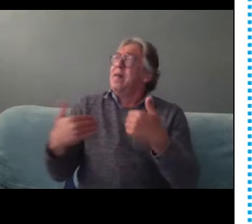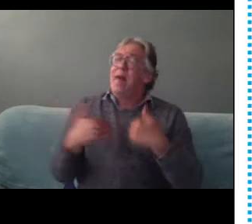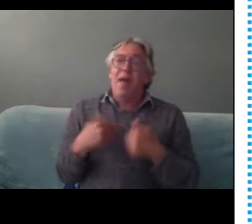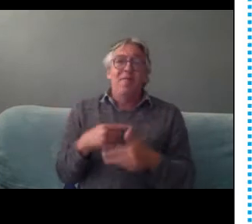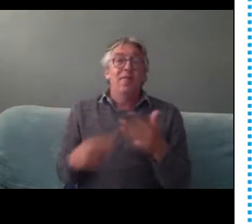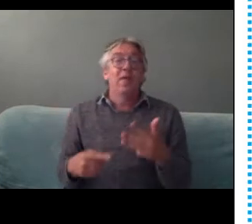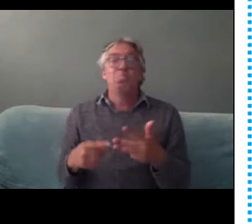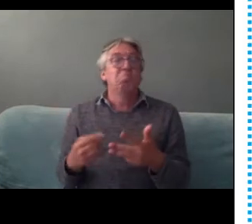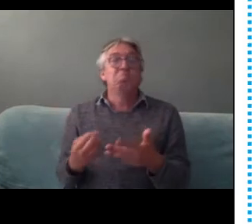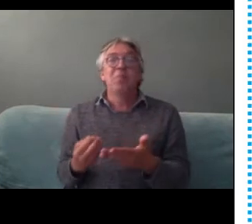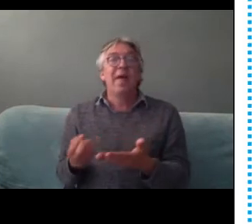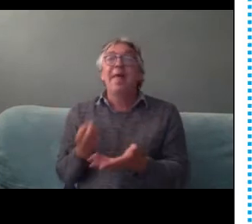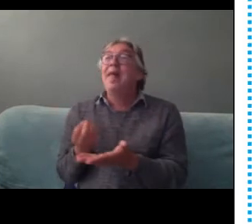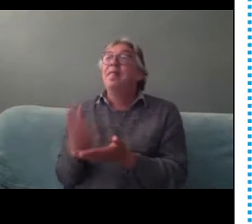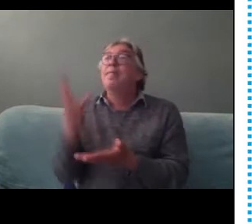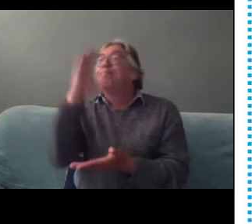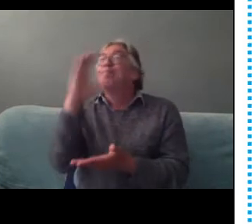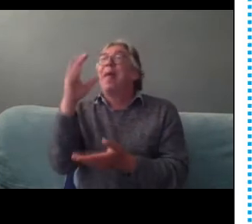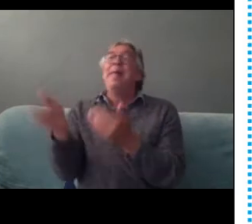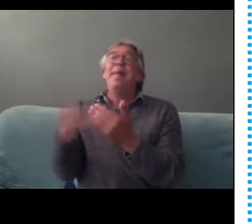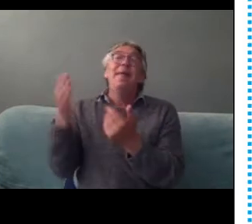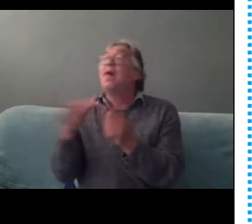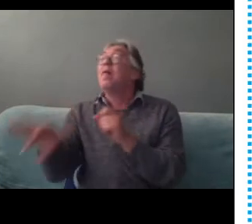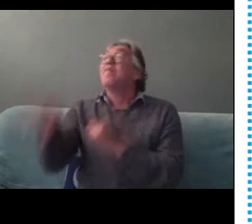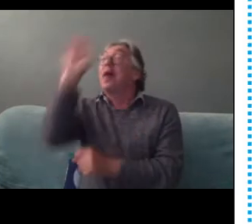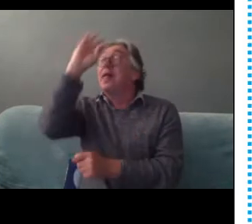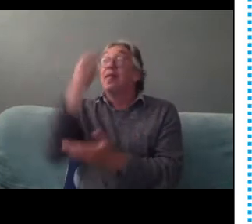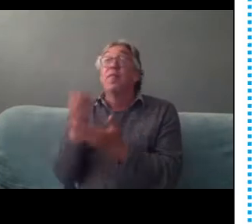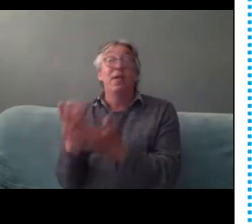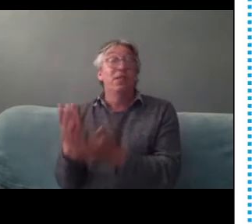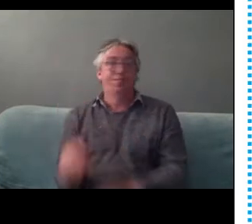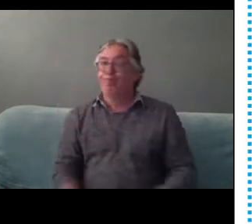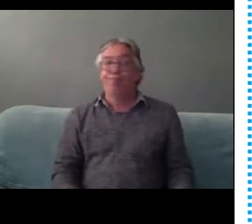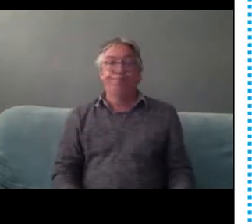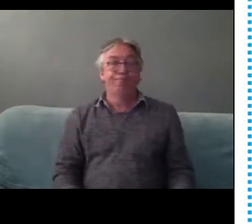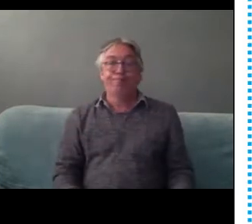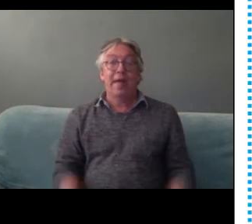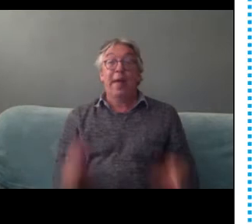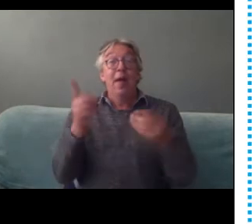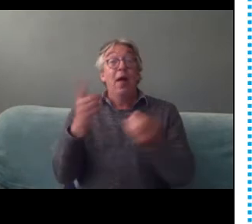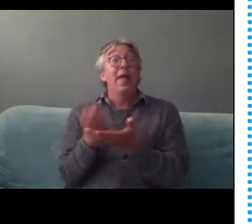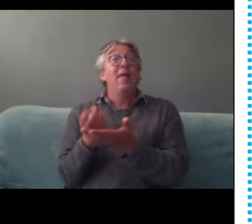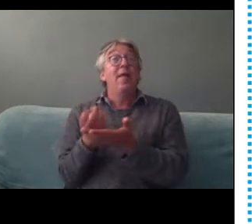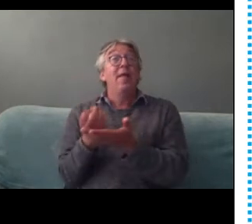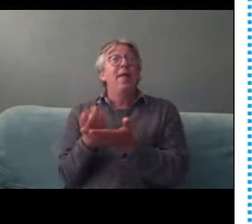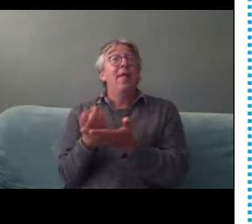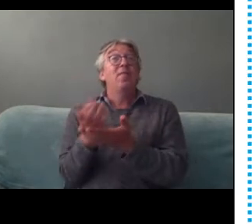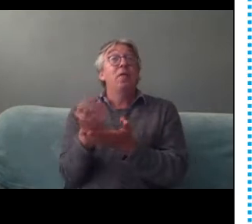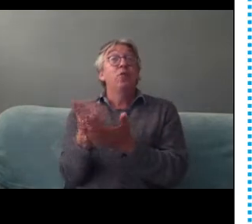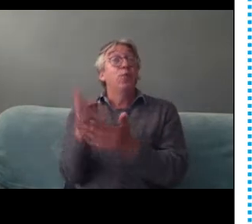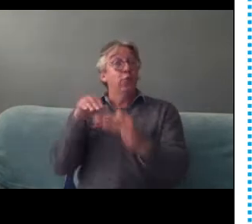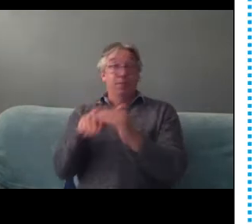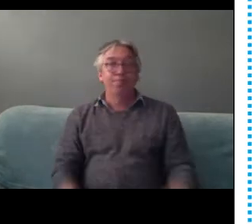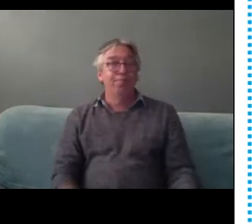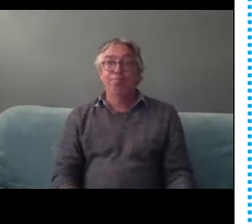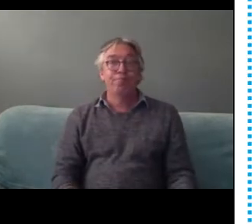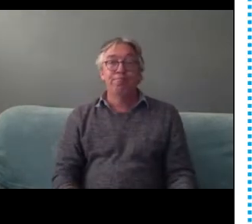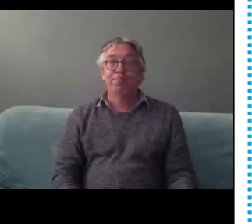to find and were not accessible for persons with disability. So when they are submitted in front